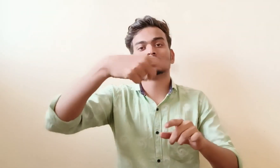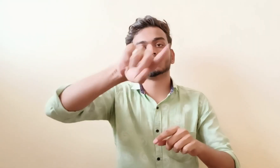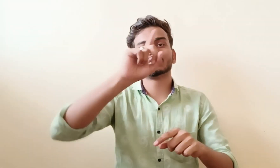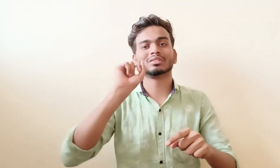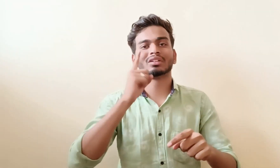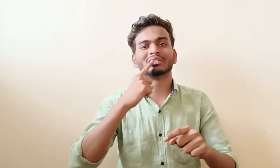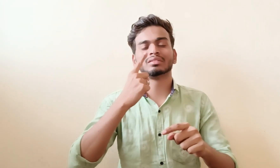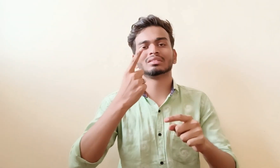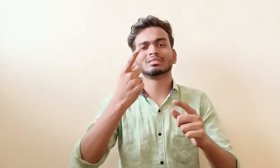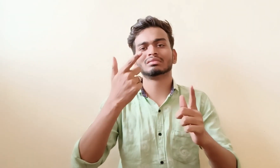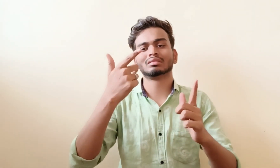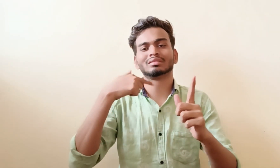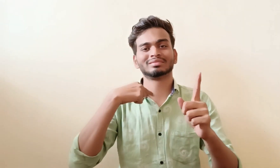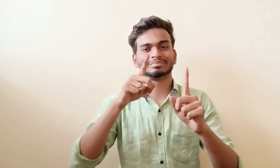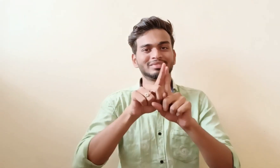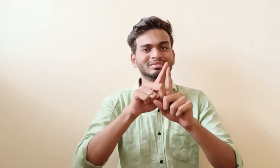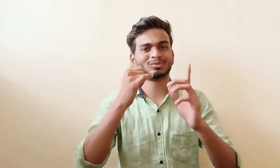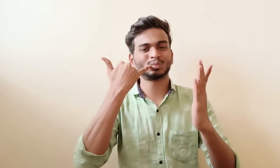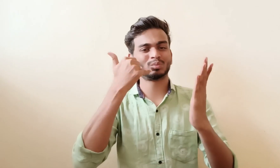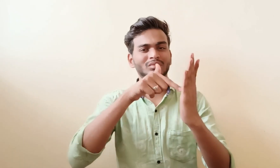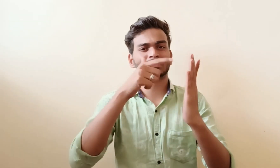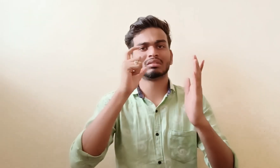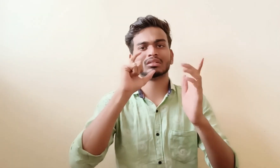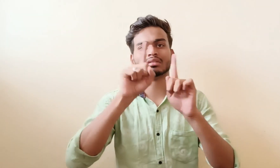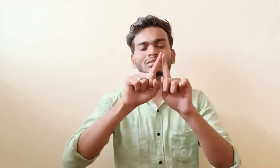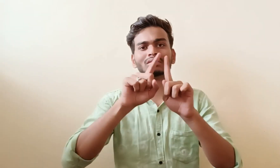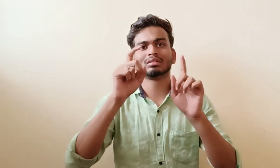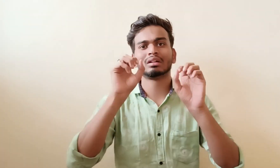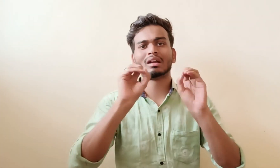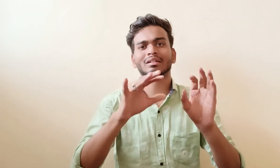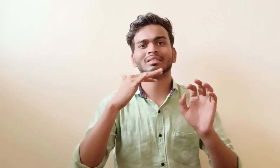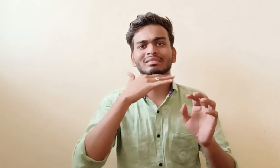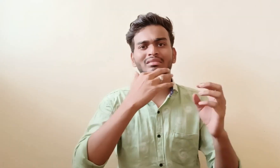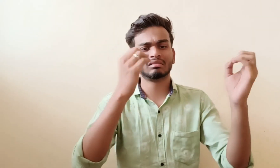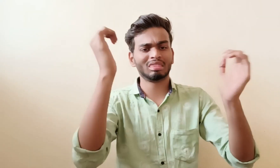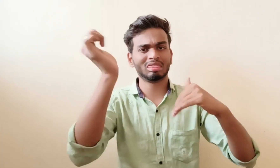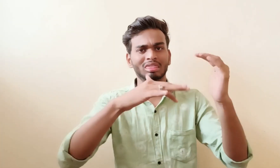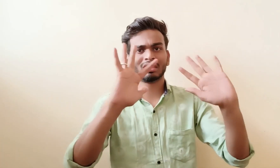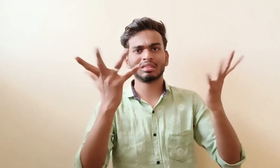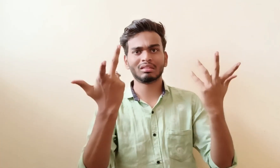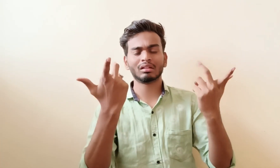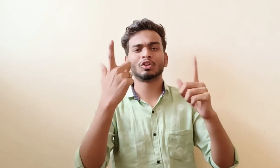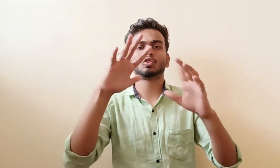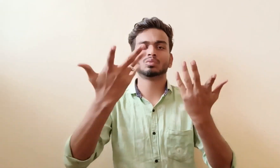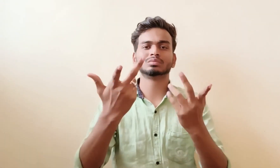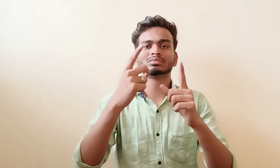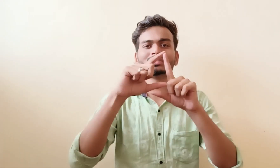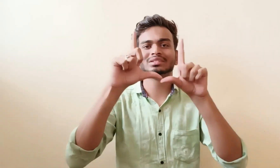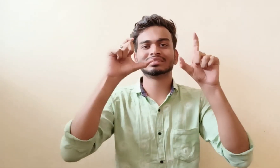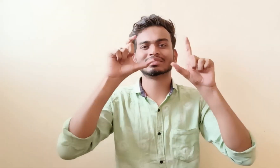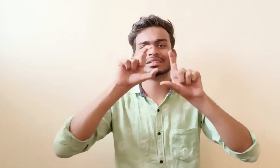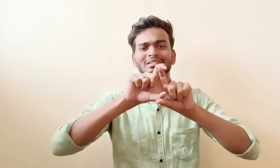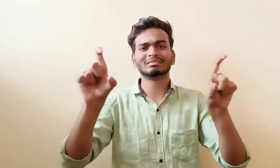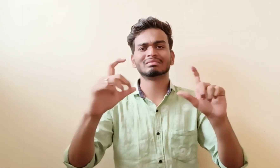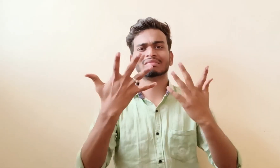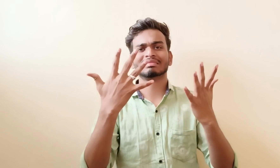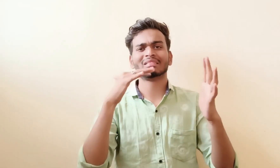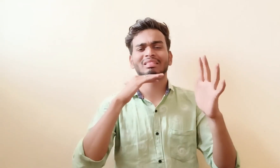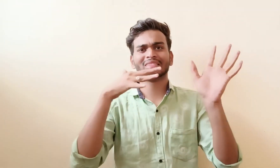in setting. All you are deaf confuse Instagram in video waste much and photo don't quality